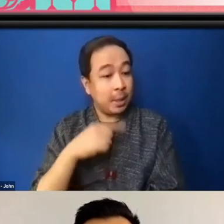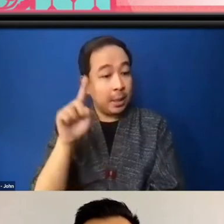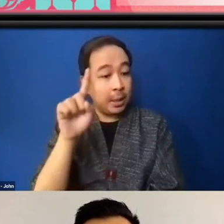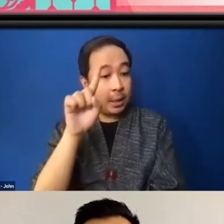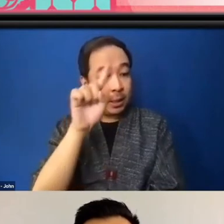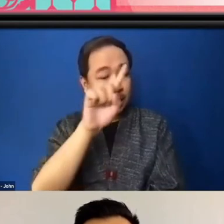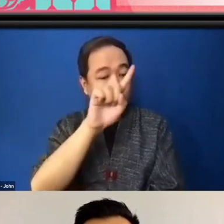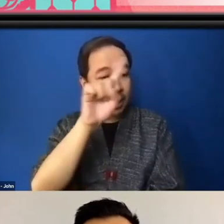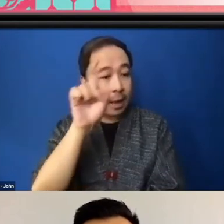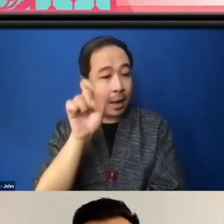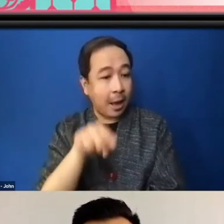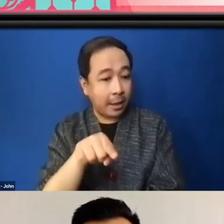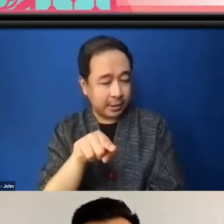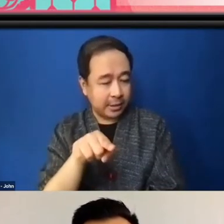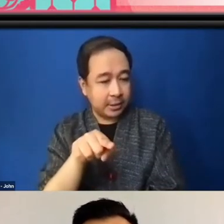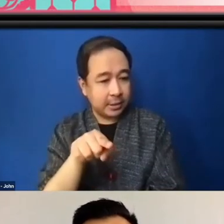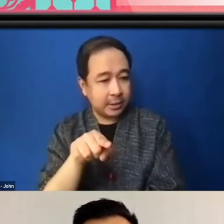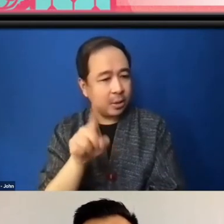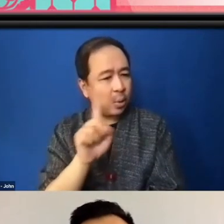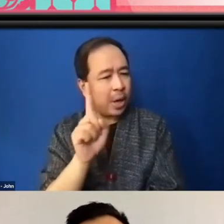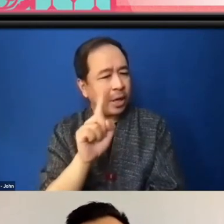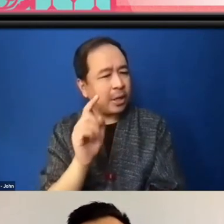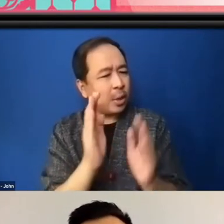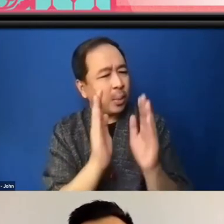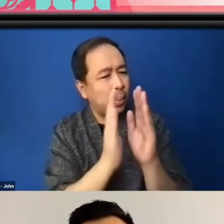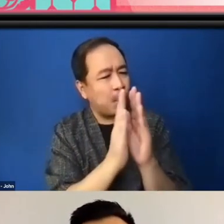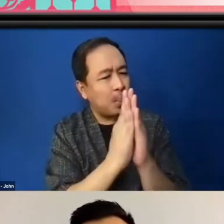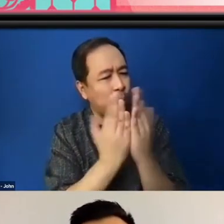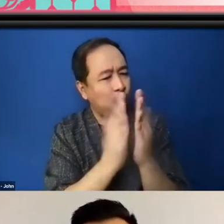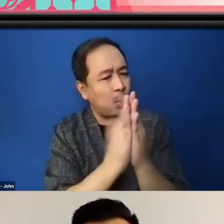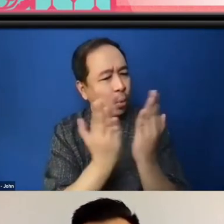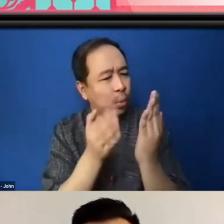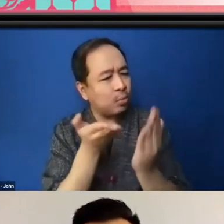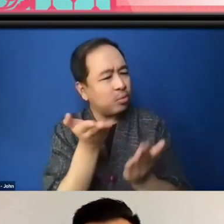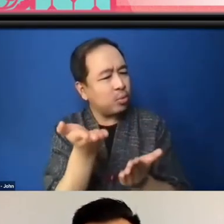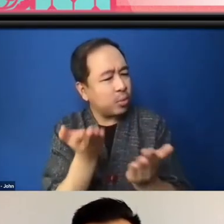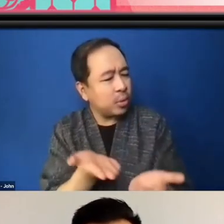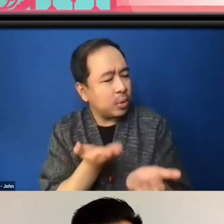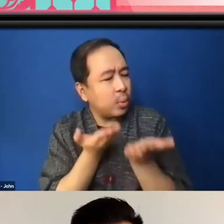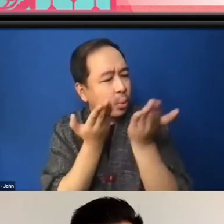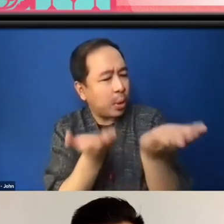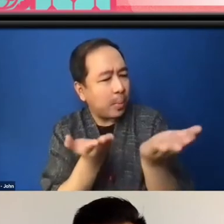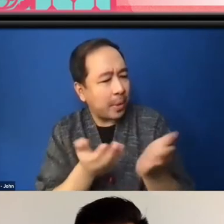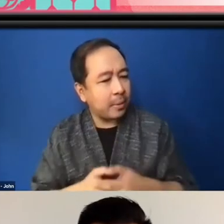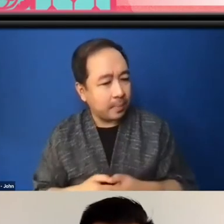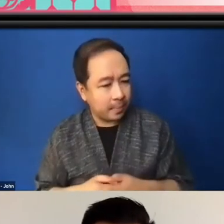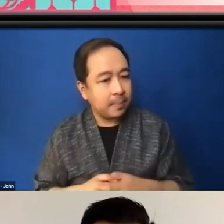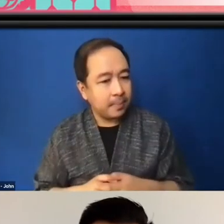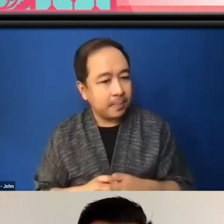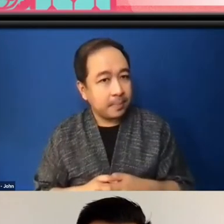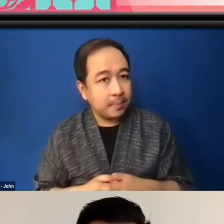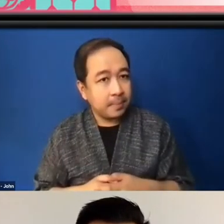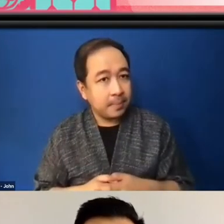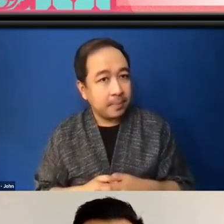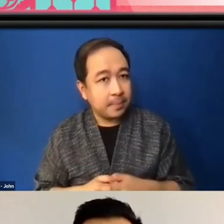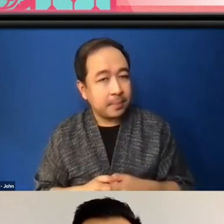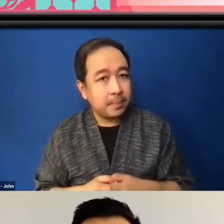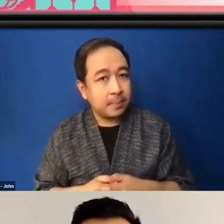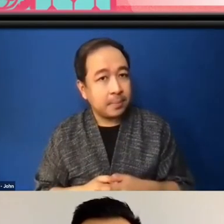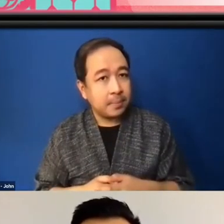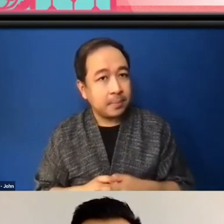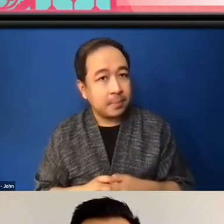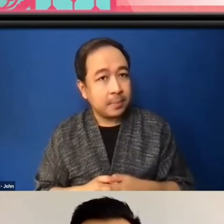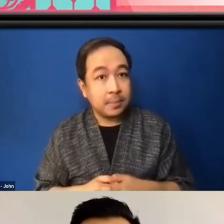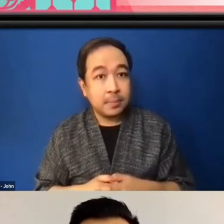queer book would you recommend? Okay, so right here I have the book of